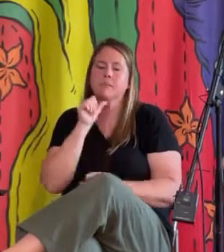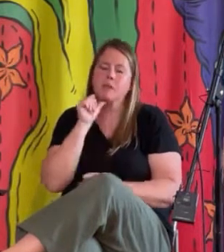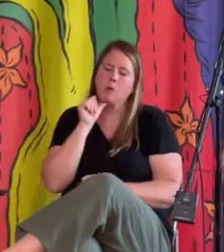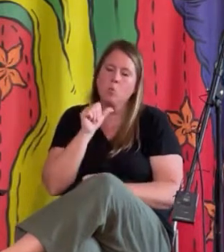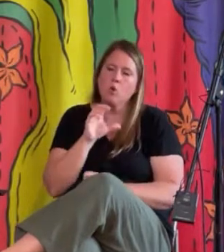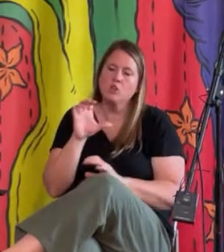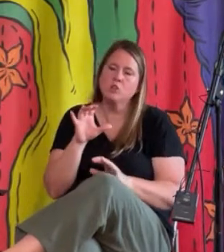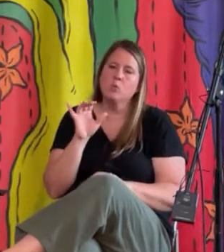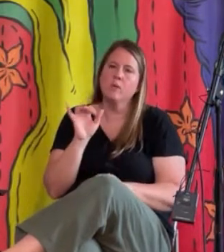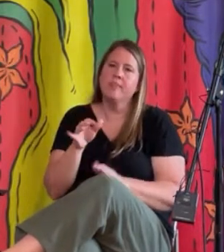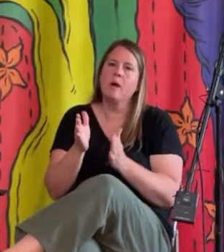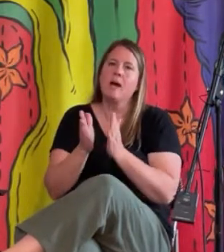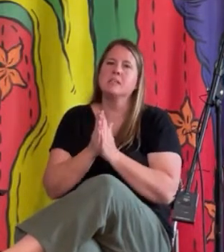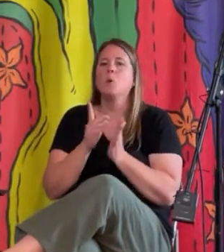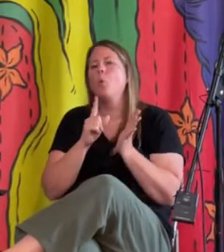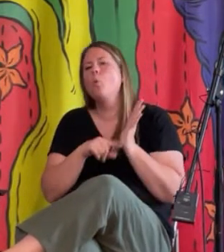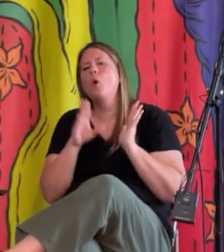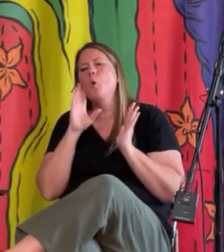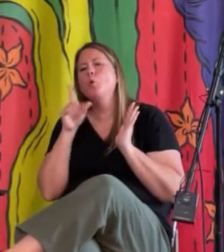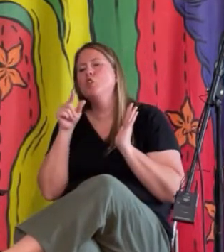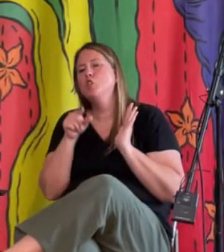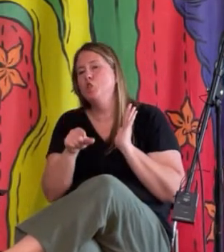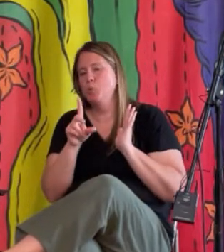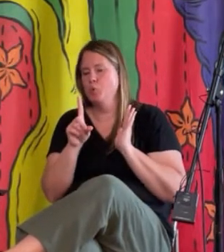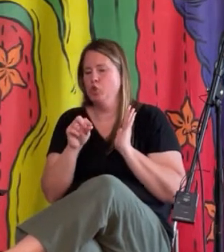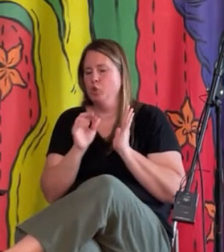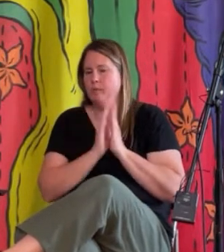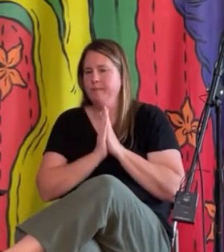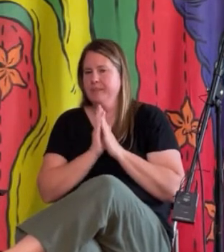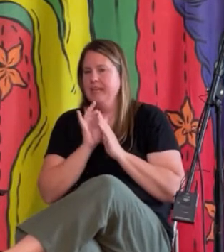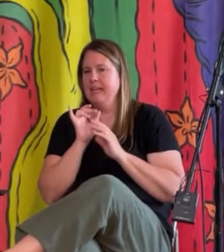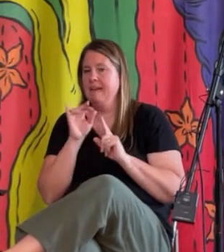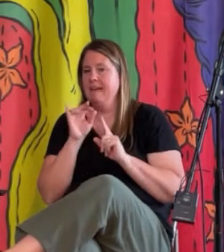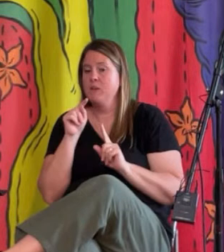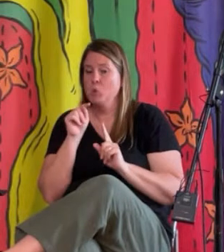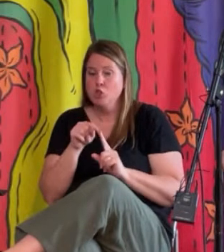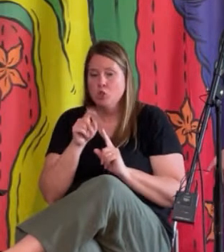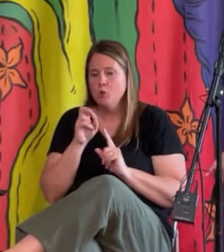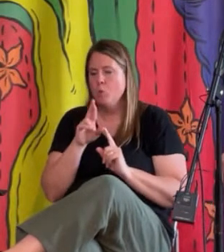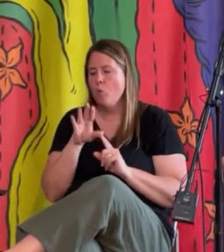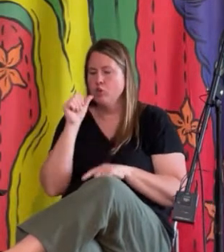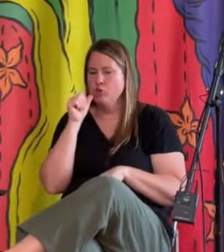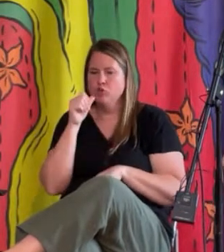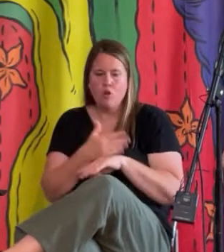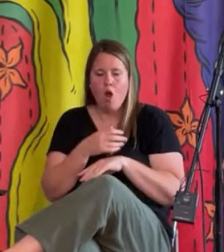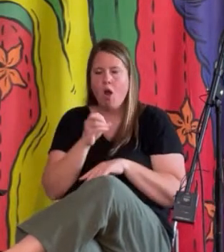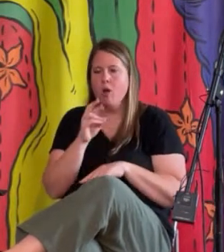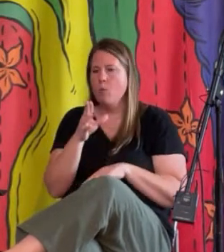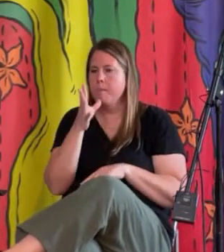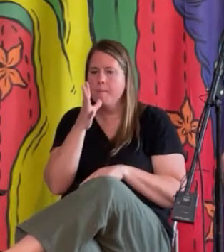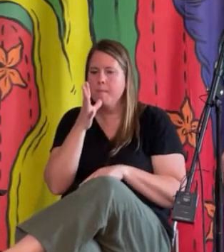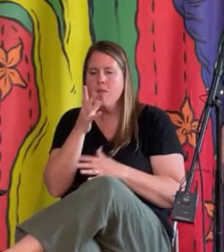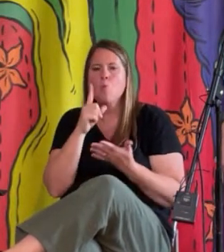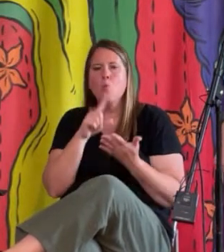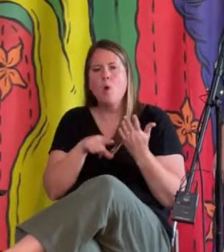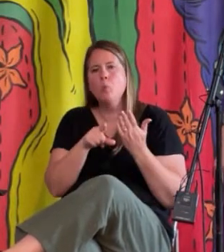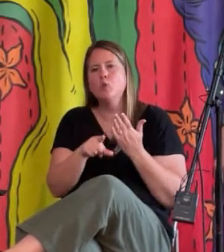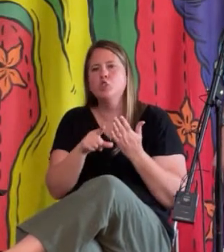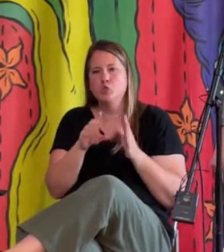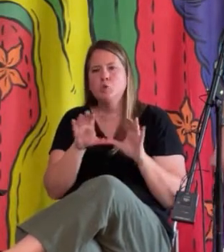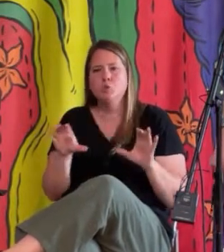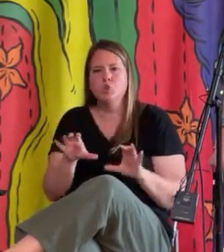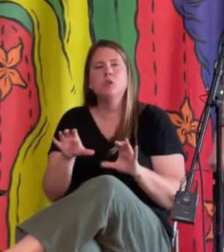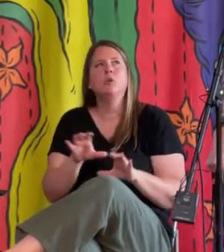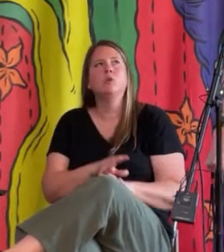to ask her, what would you do? You know, what would you do if it was you or your daughter or your mother, what would you do? And